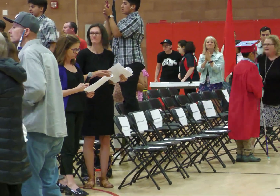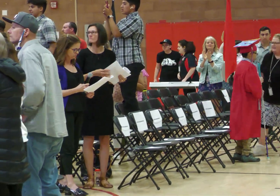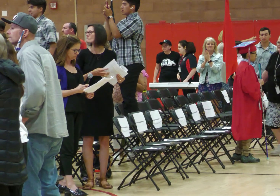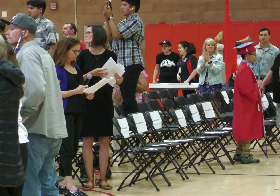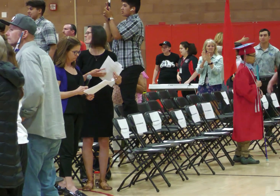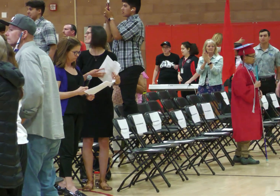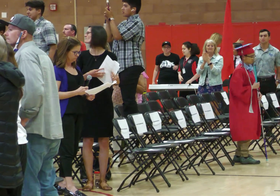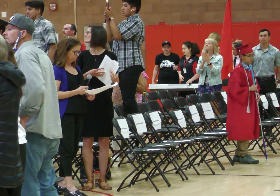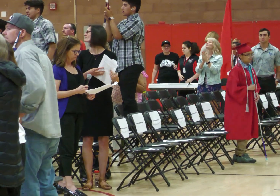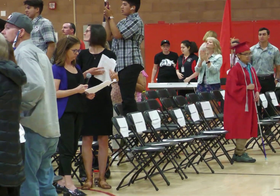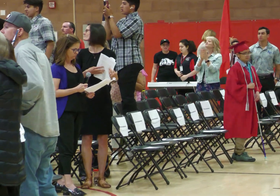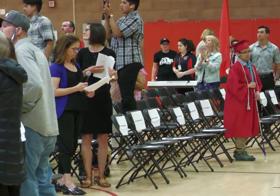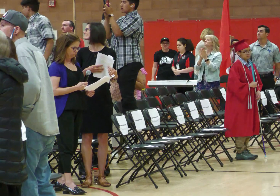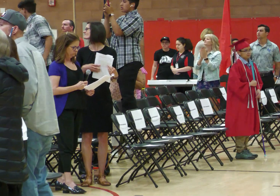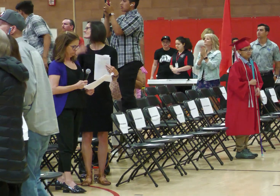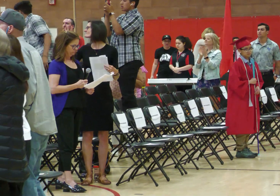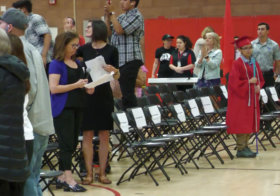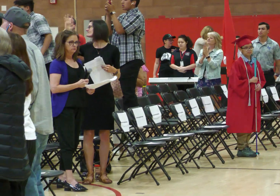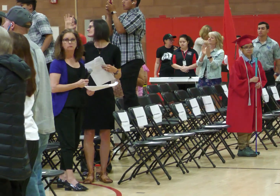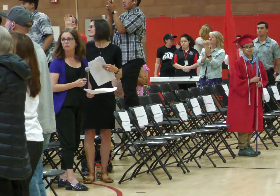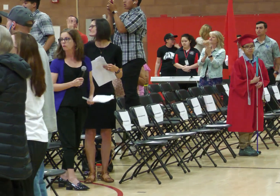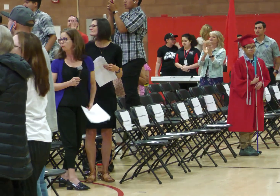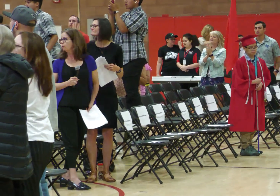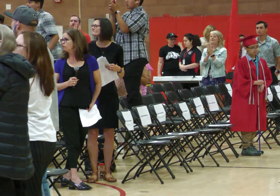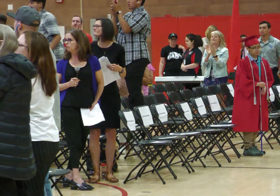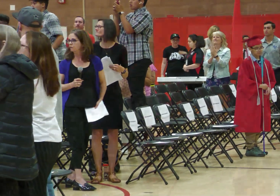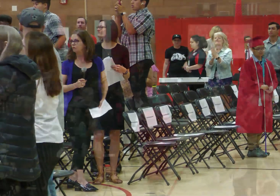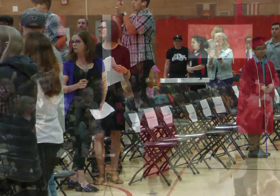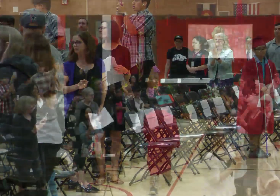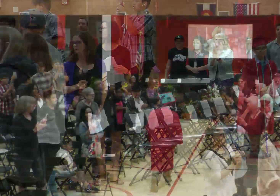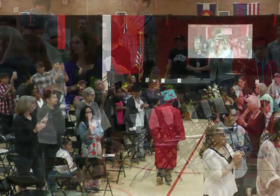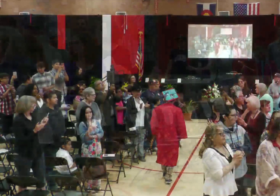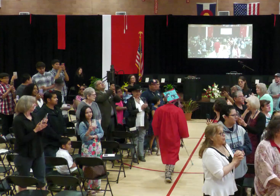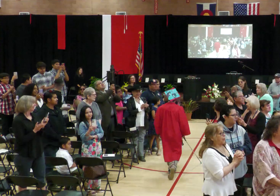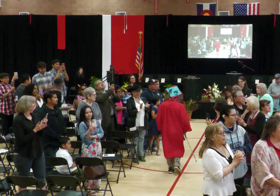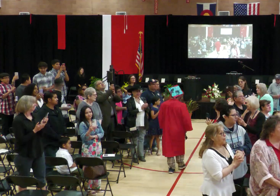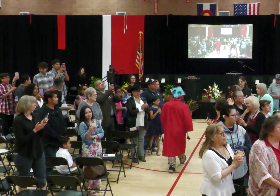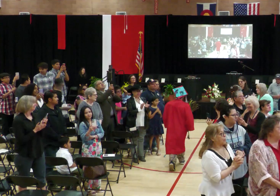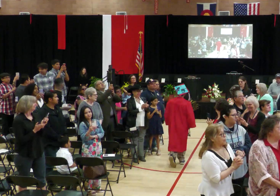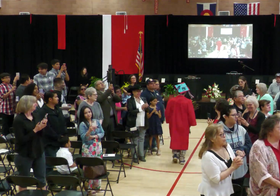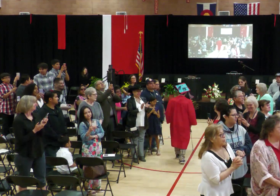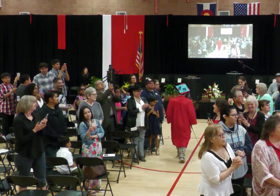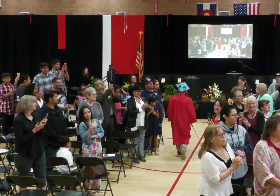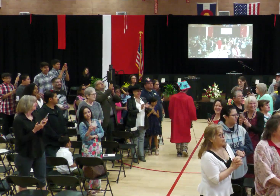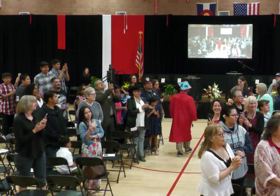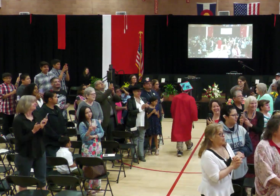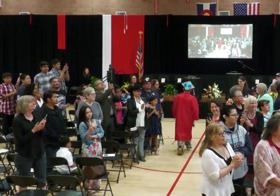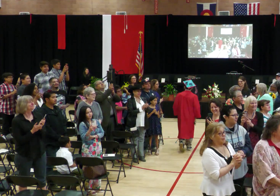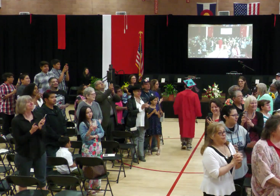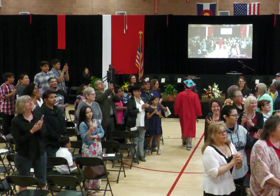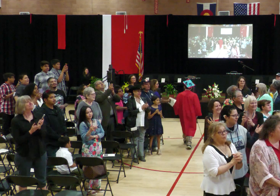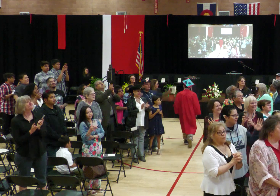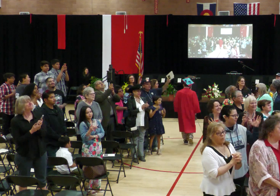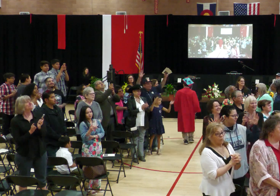Mariah Gonzalez is hugging and posing for a picture with Interim Superintendent Tara Spangler. She touches the bulldog on the